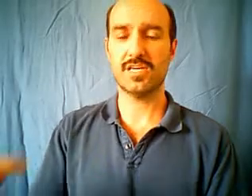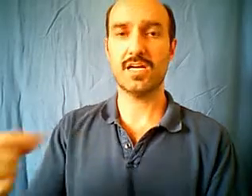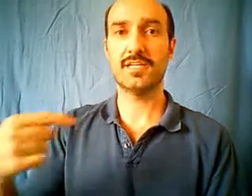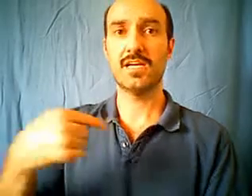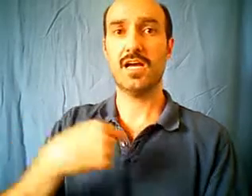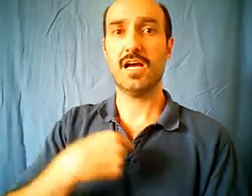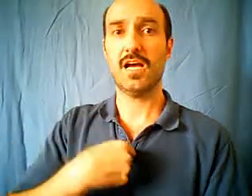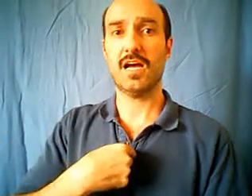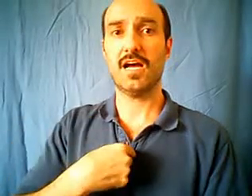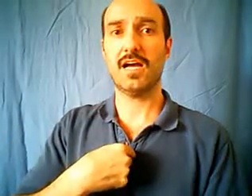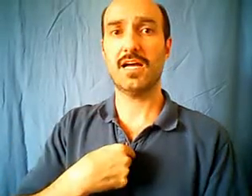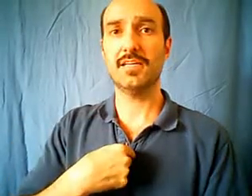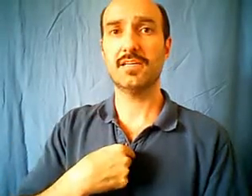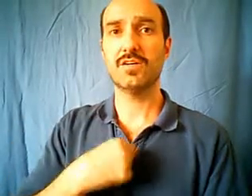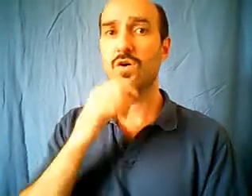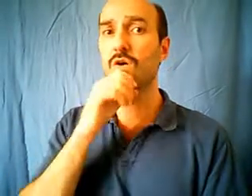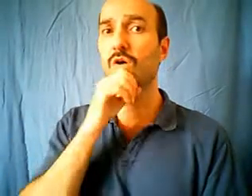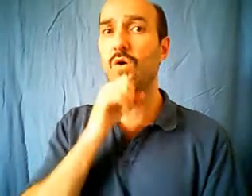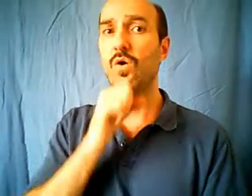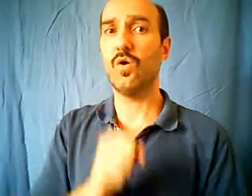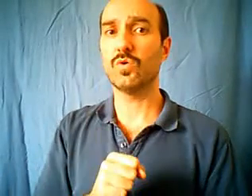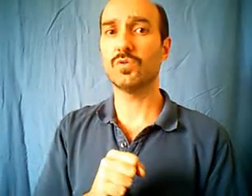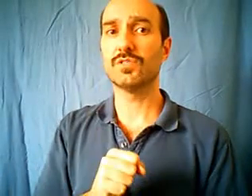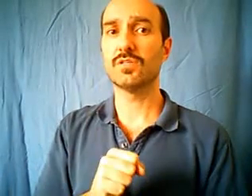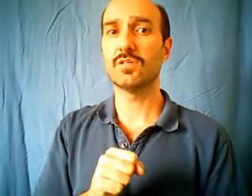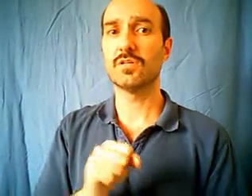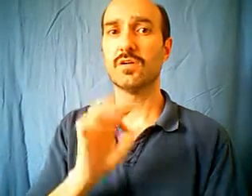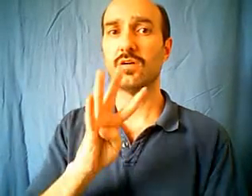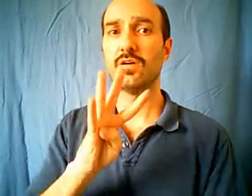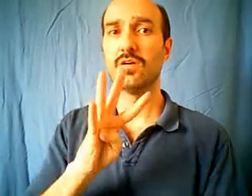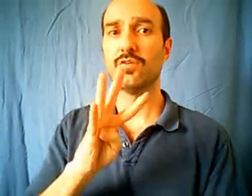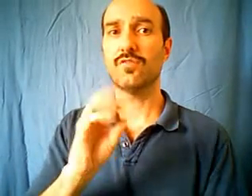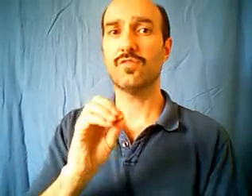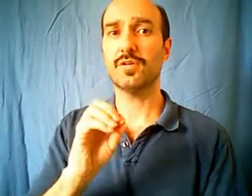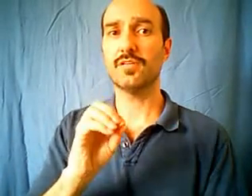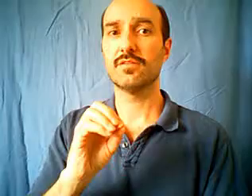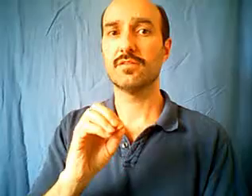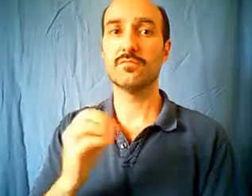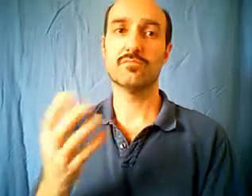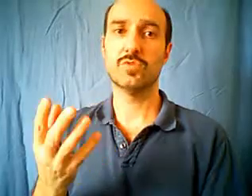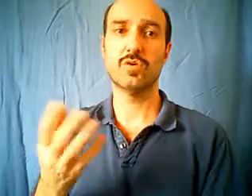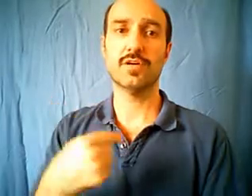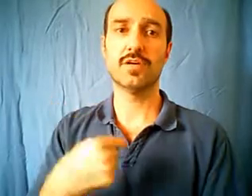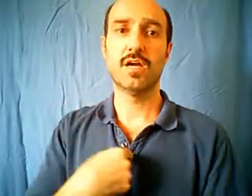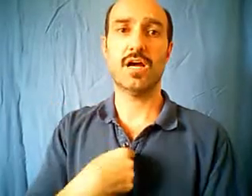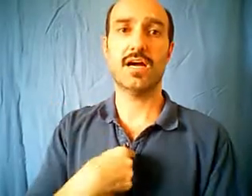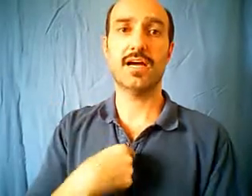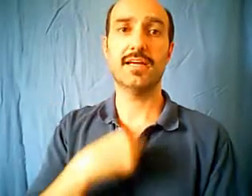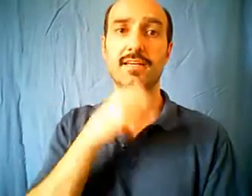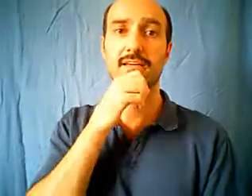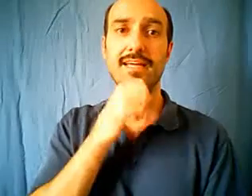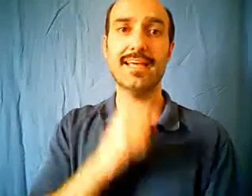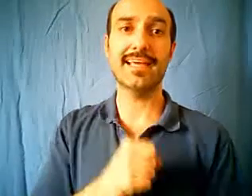sign I, old, 40. Or I,